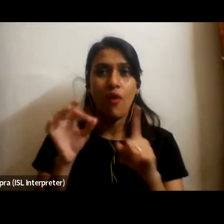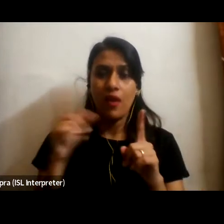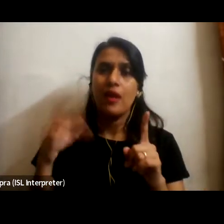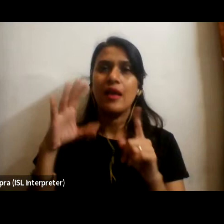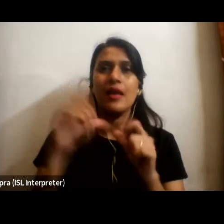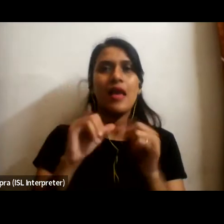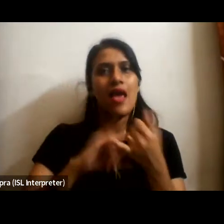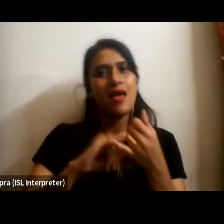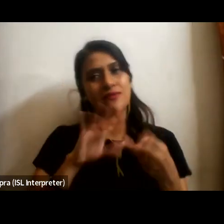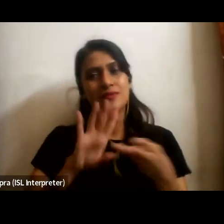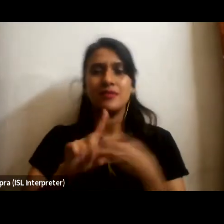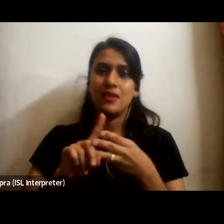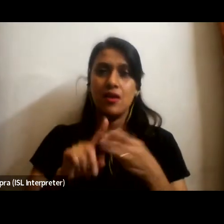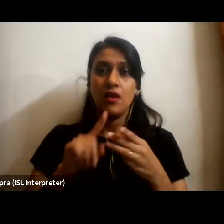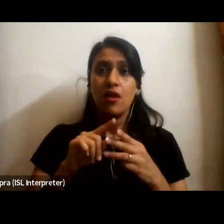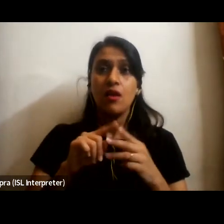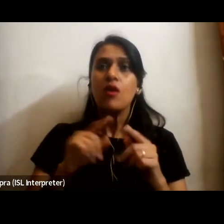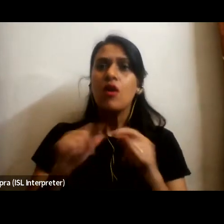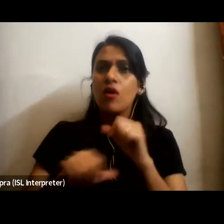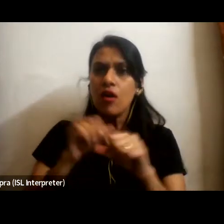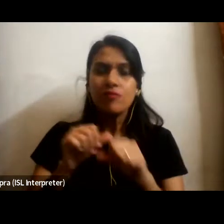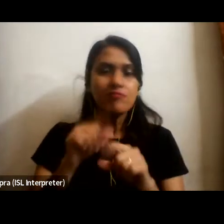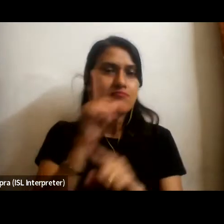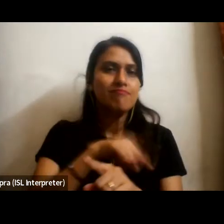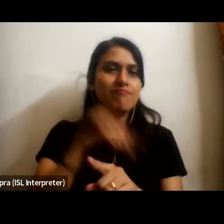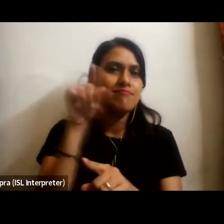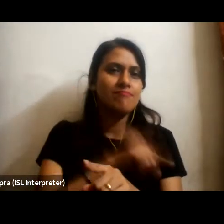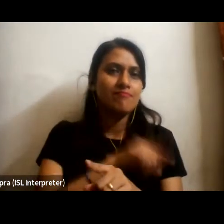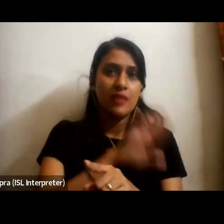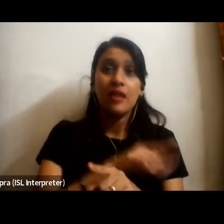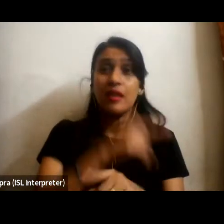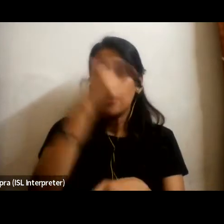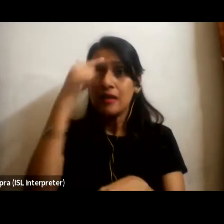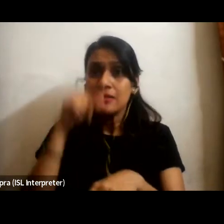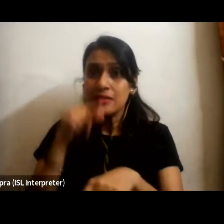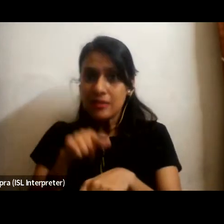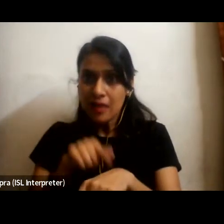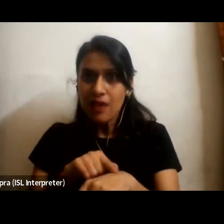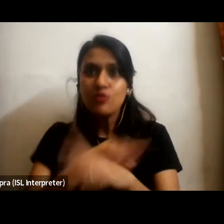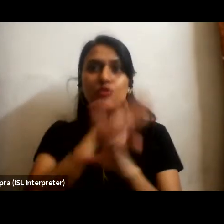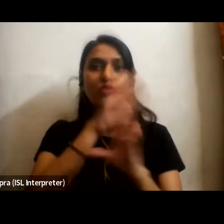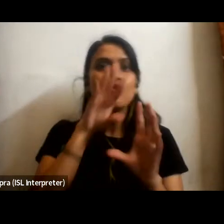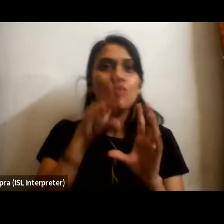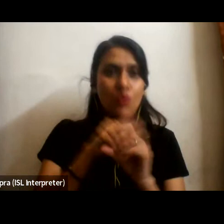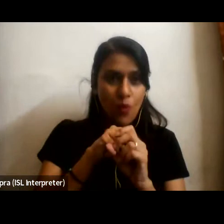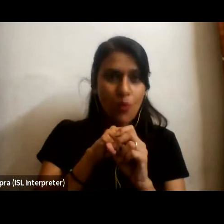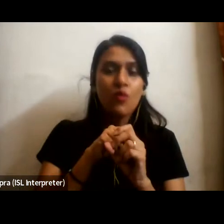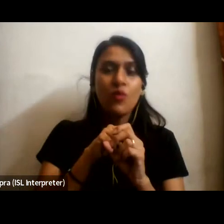should be something that's so profoundly wrong that the chances overall that the courts are